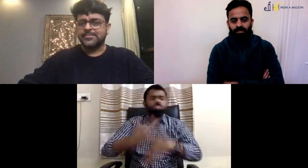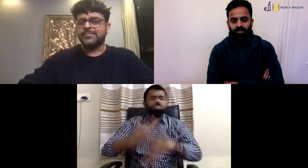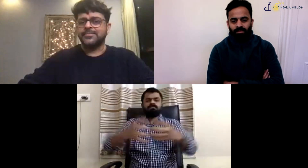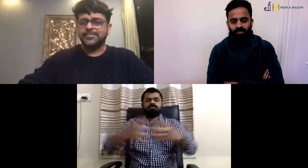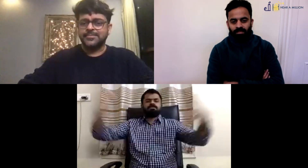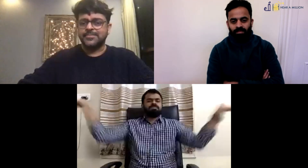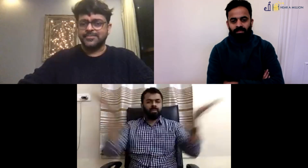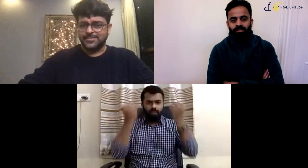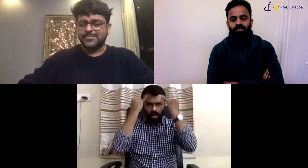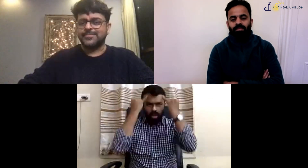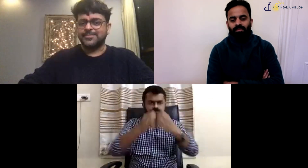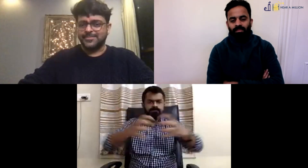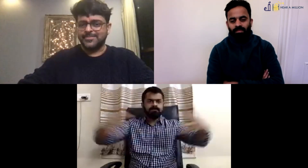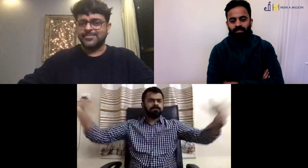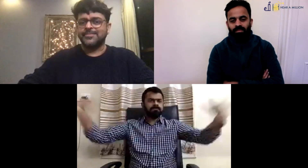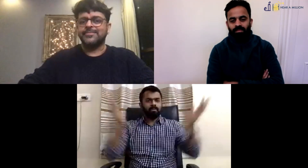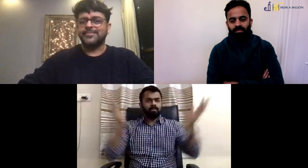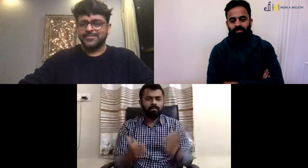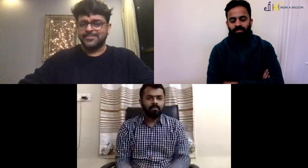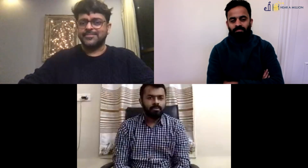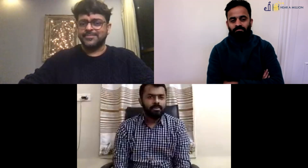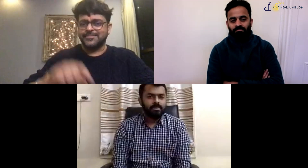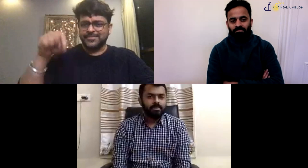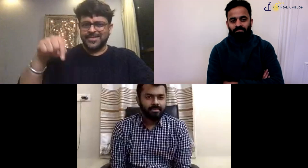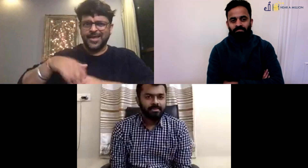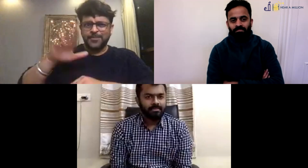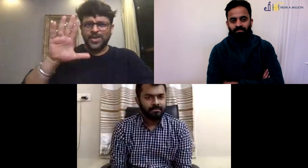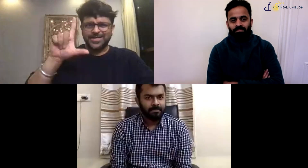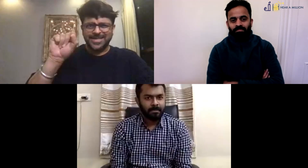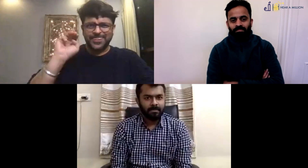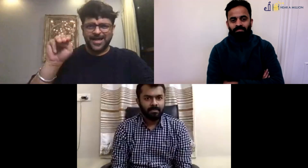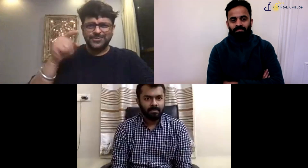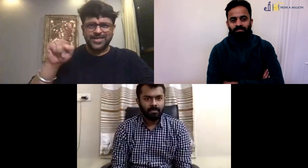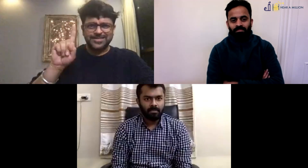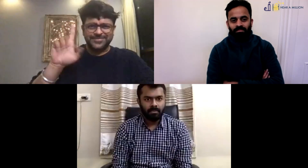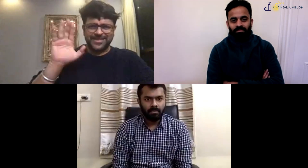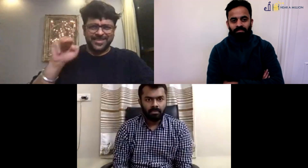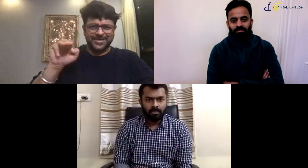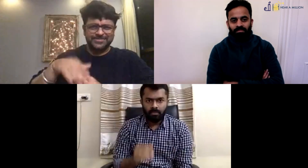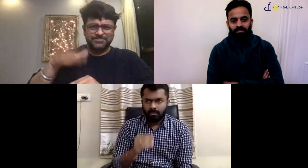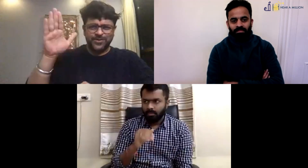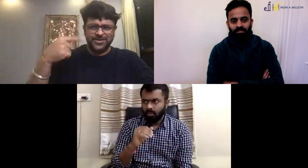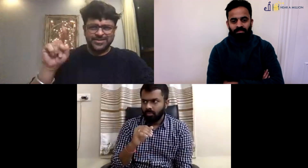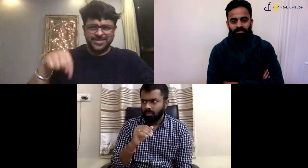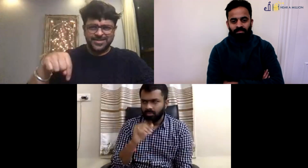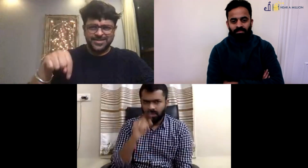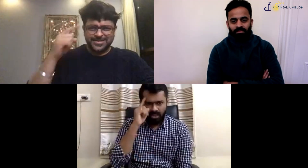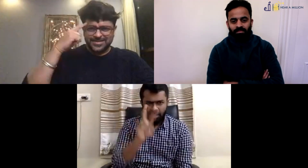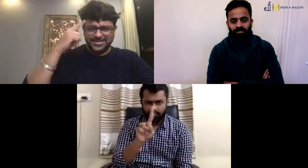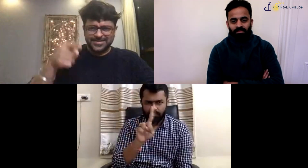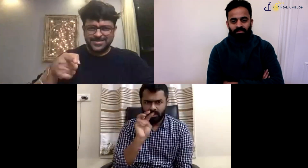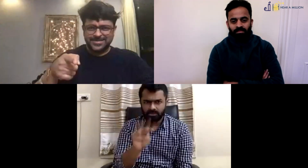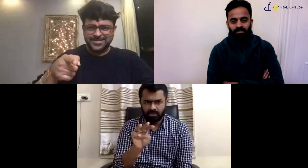and not focusing on their own country's language. So that's the thing I thought we have I to do. know you have more than